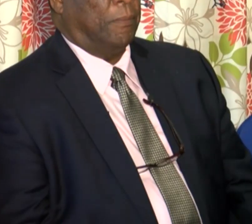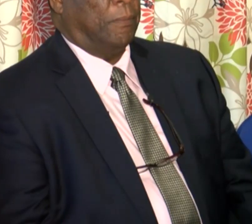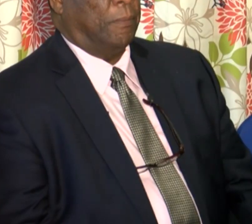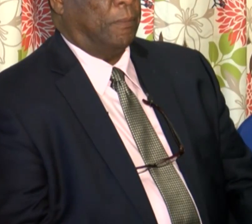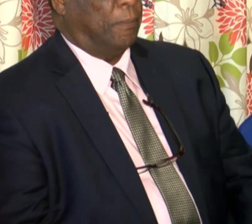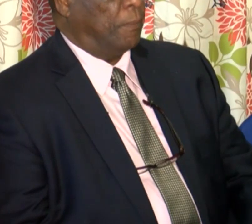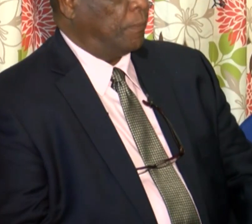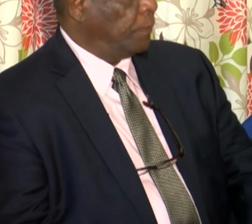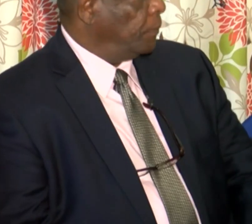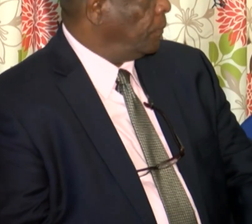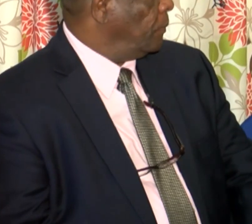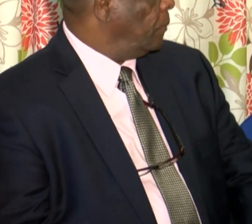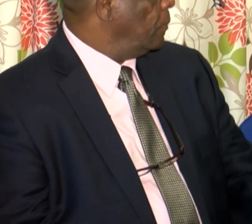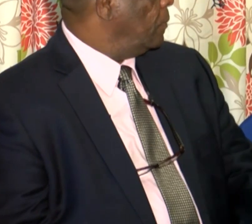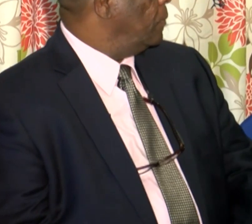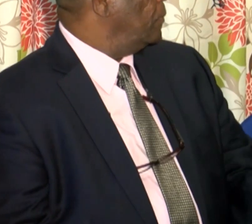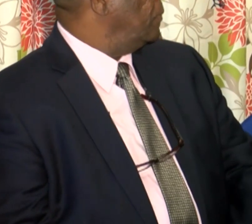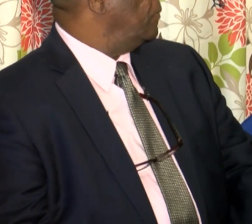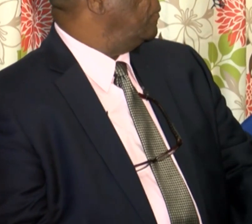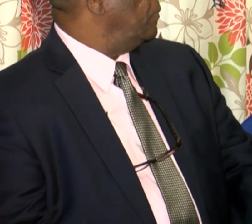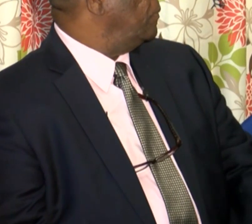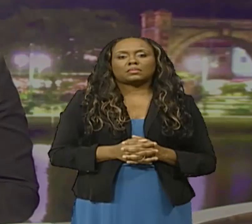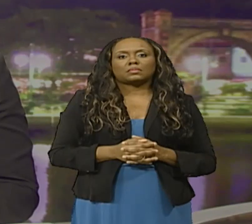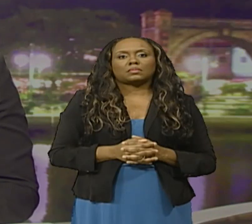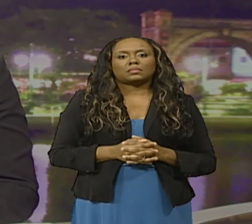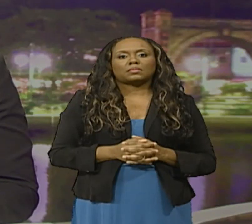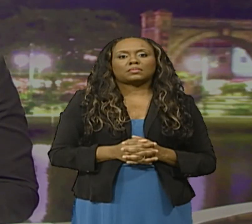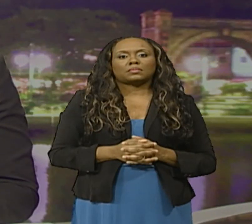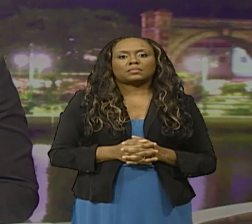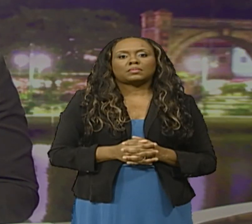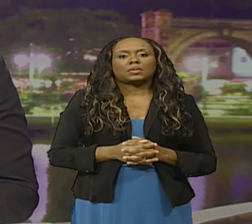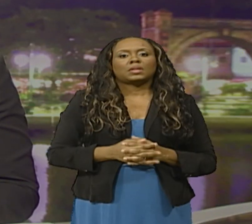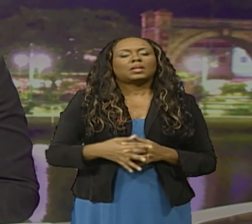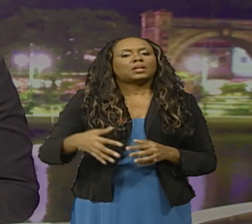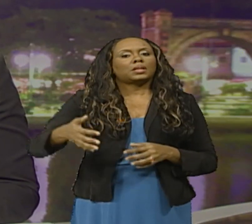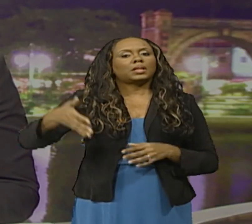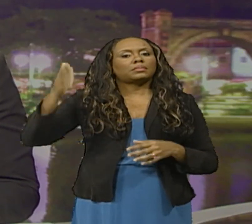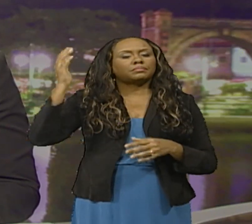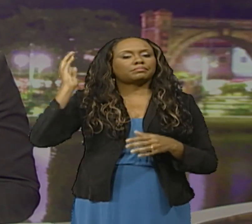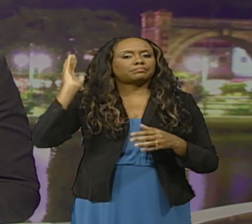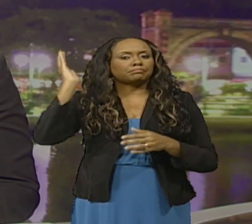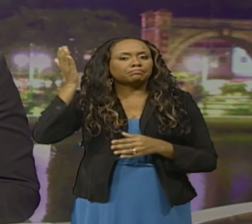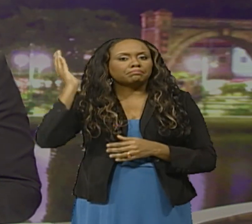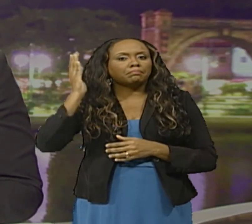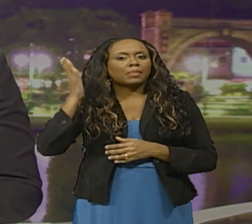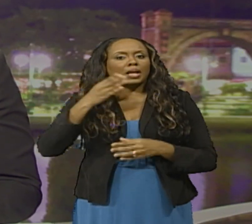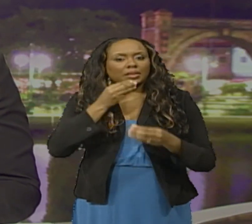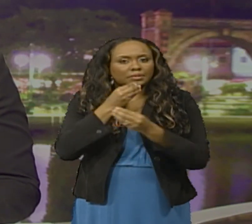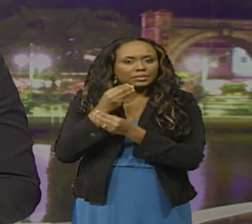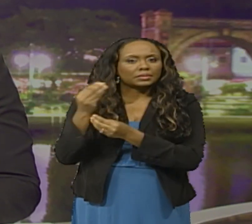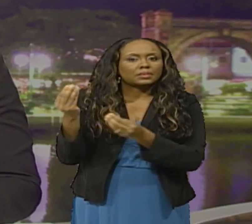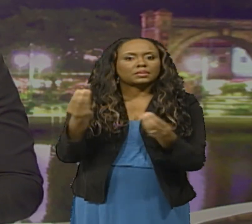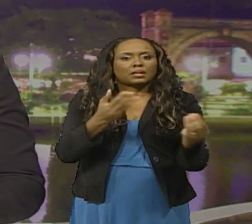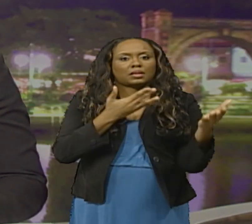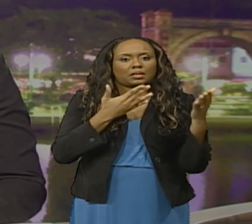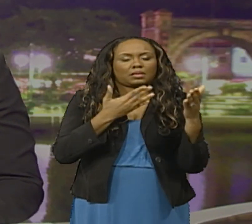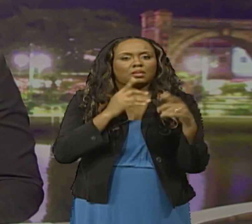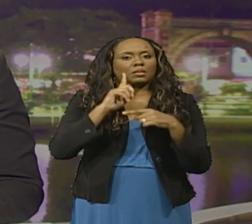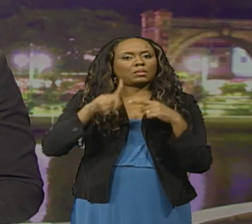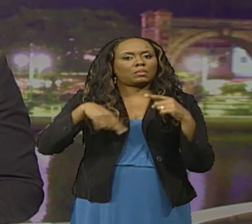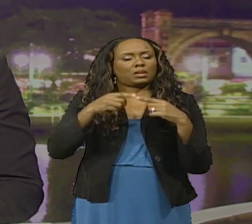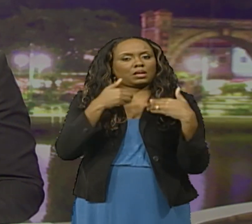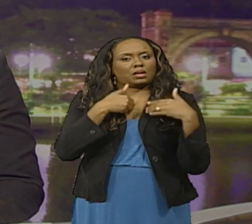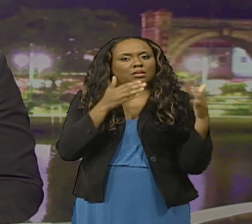of personnel who've received training with the Organization for the Proliferation of Chemical Weapons. He made the revelation as he addressed